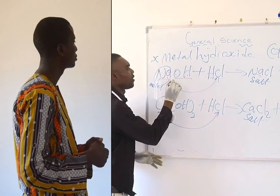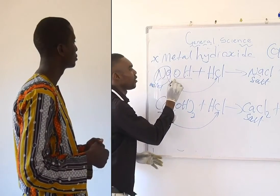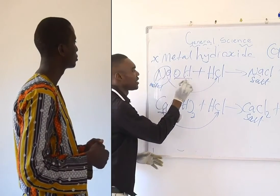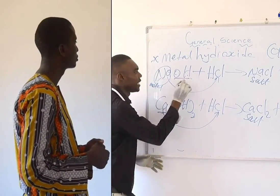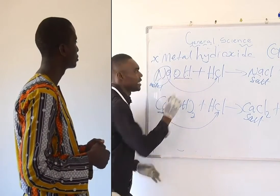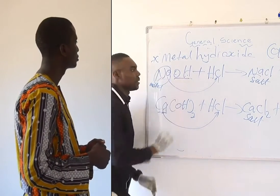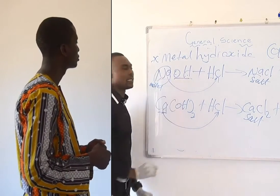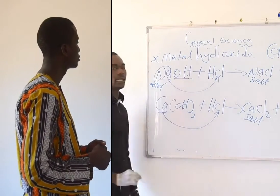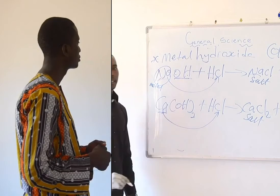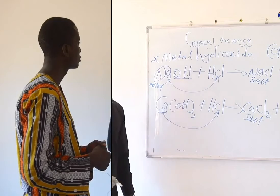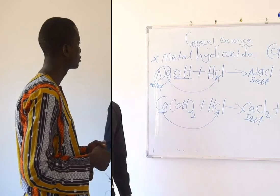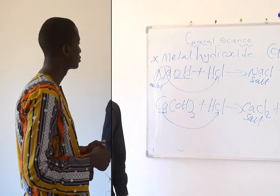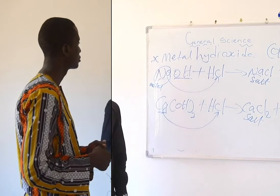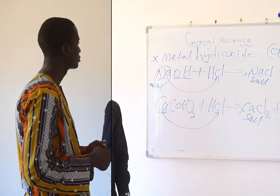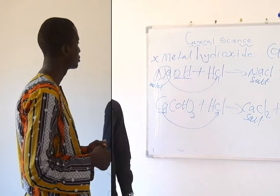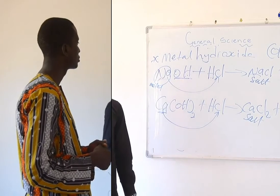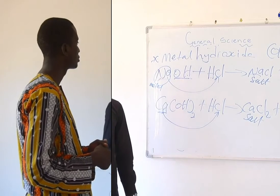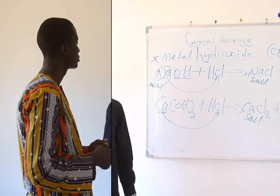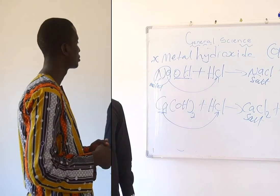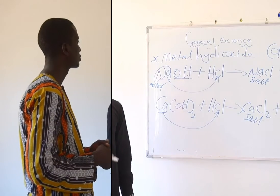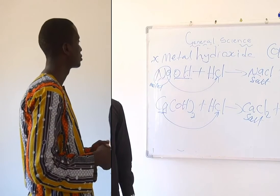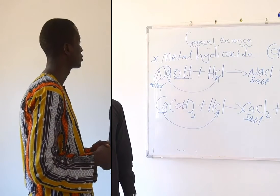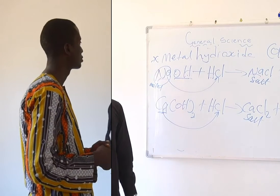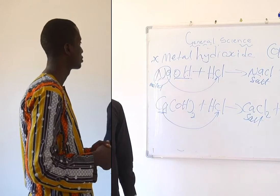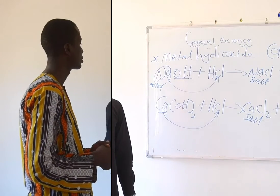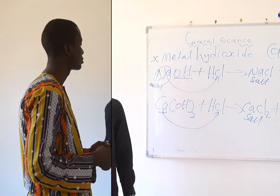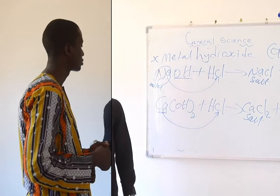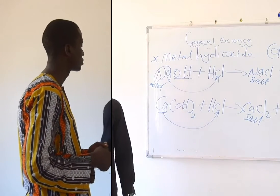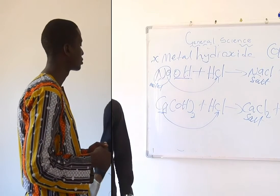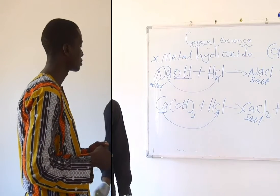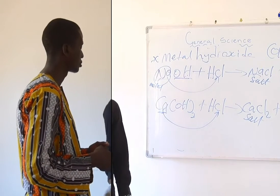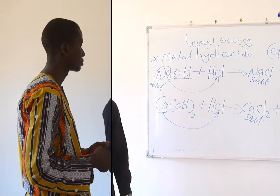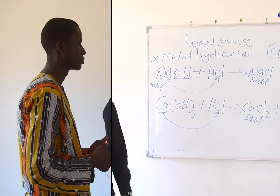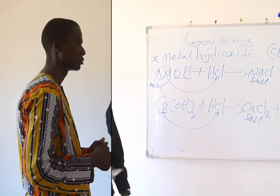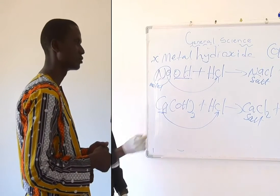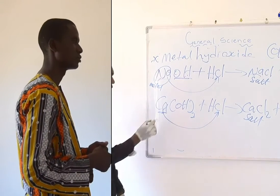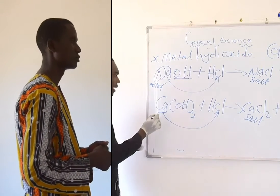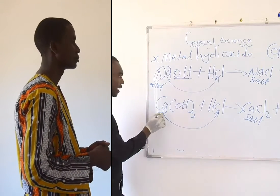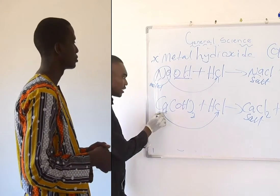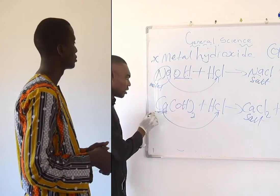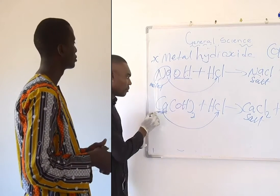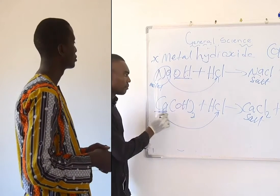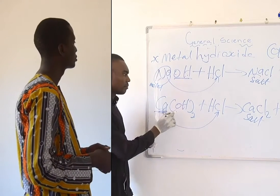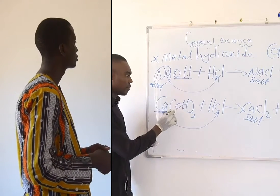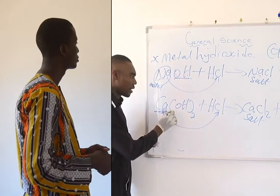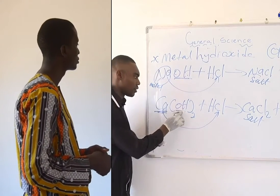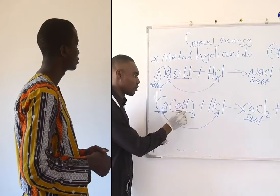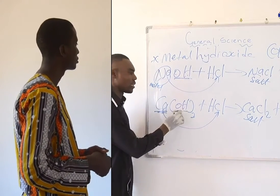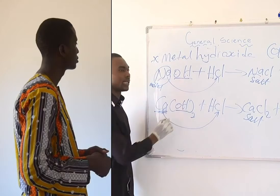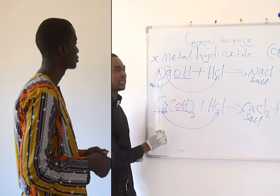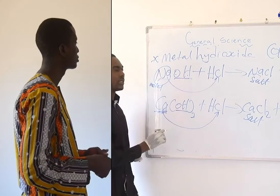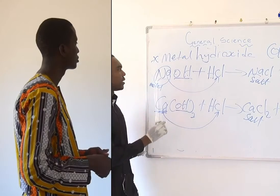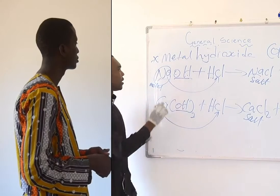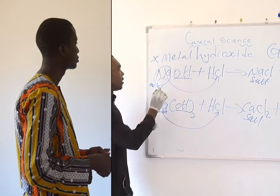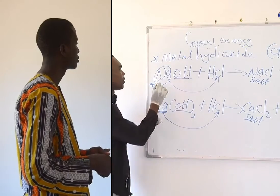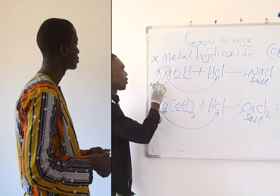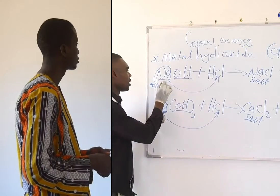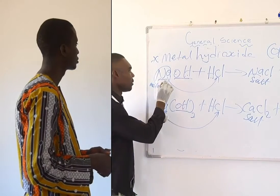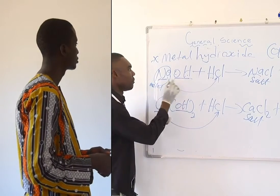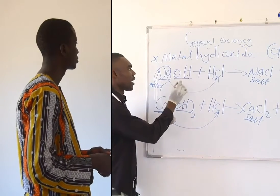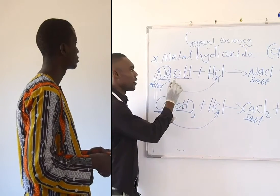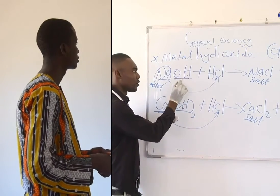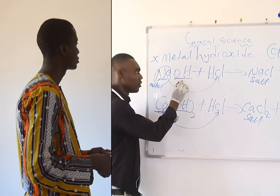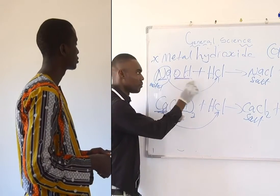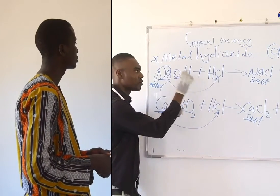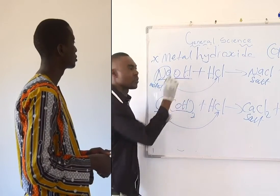and hydroxide is a metallic hydroxide, or is a metal hydroxide, like calcium hydroxide,